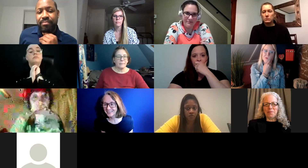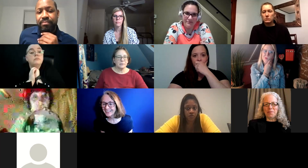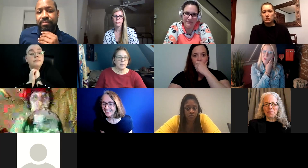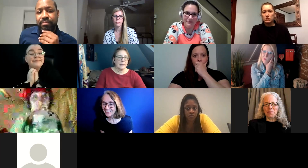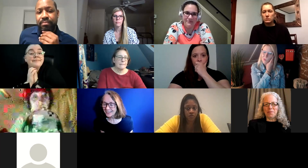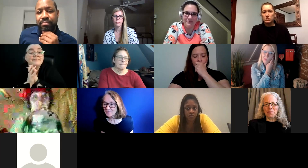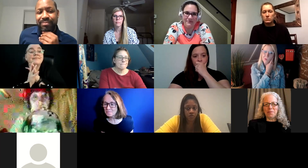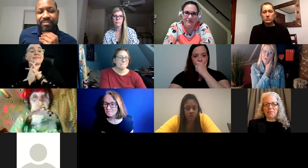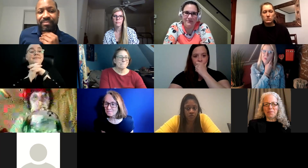Okay.